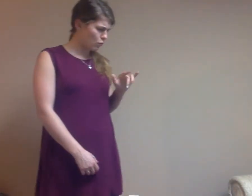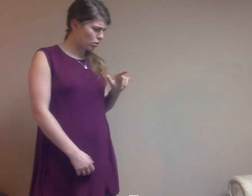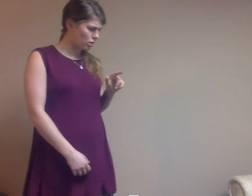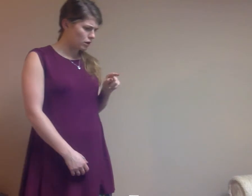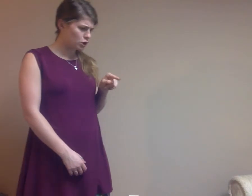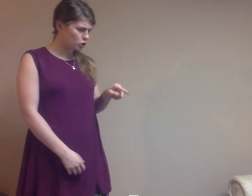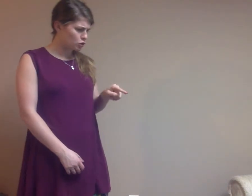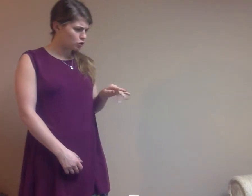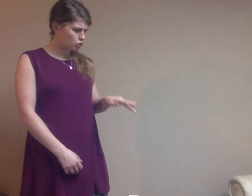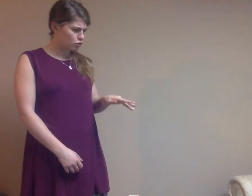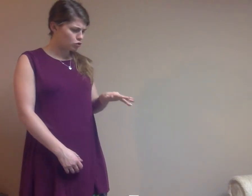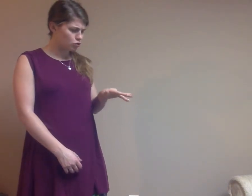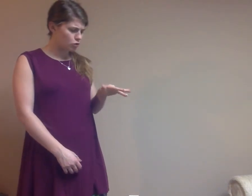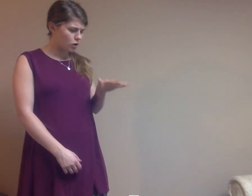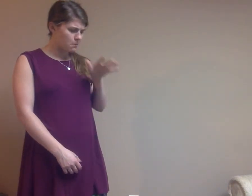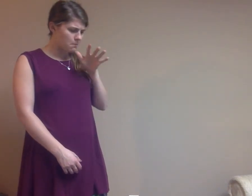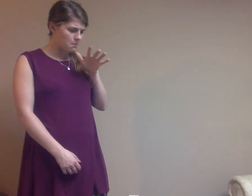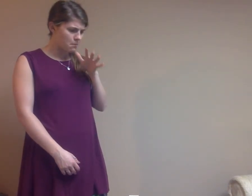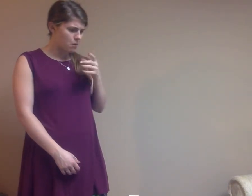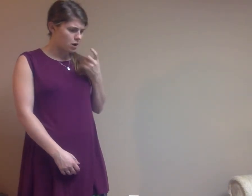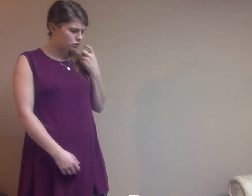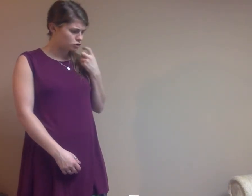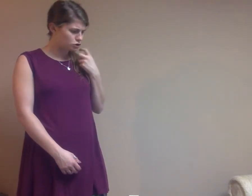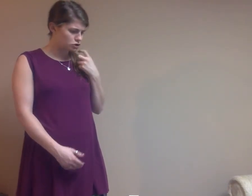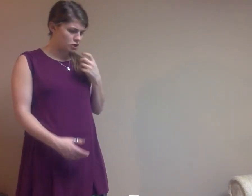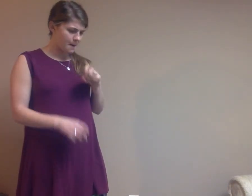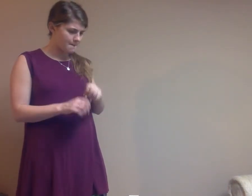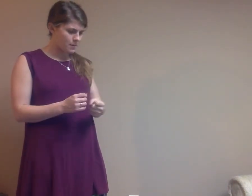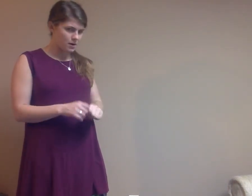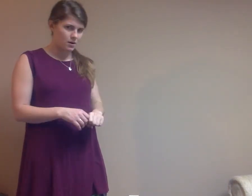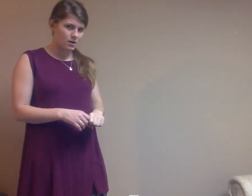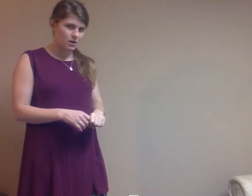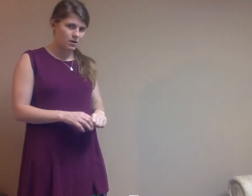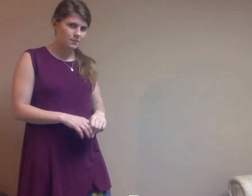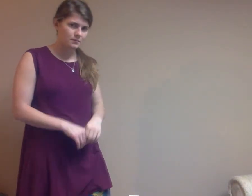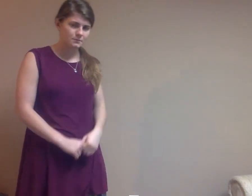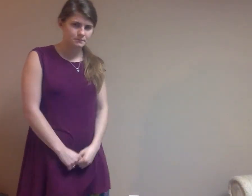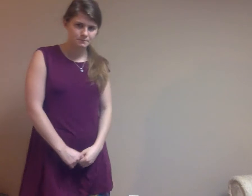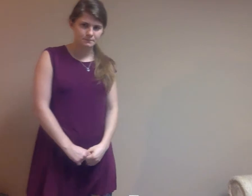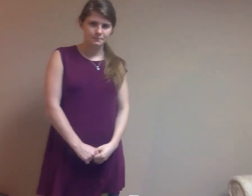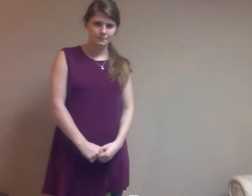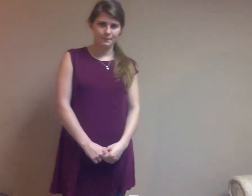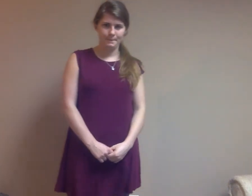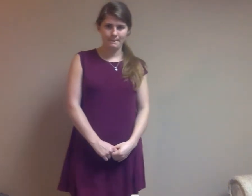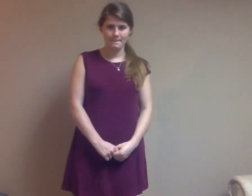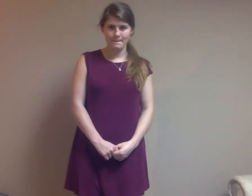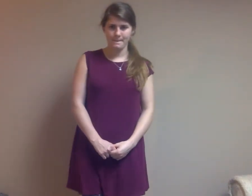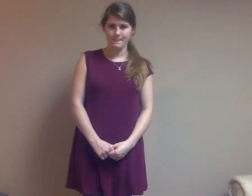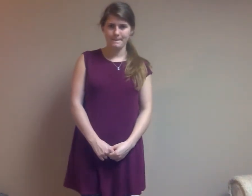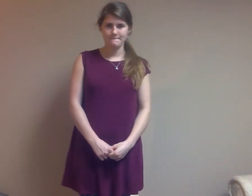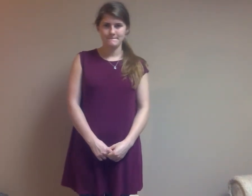this? Can you put those in your box for me, please? And this is your drawer. Hey, your parents are going to there. 4,000 of them. Come on, anyway. Sweet being delayed by me, that's been the problem. Right,